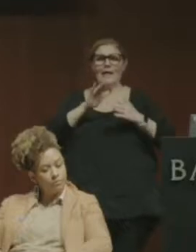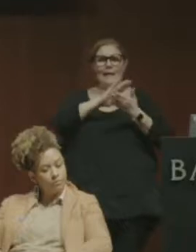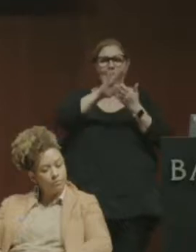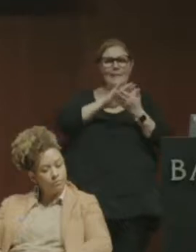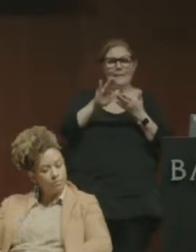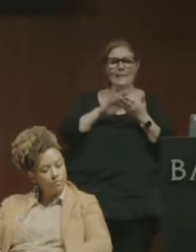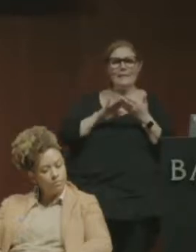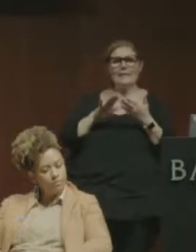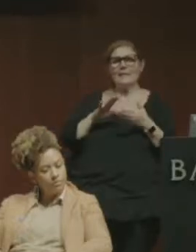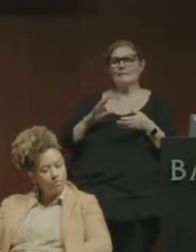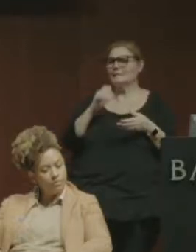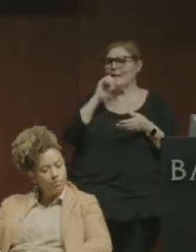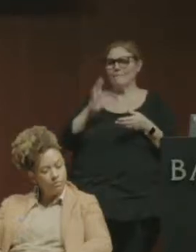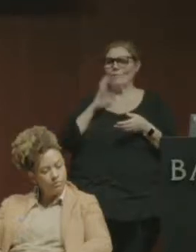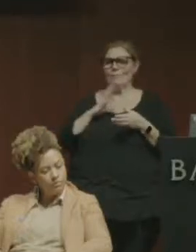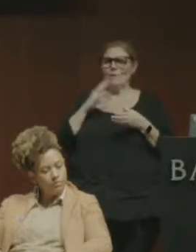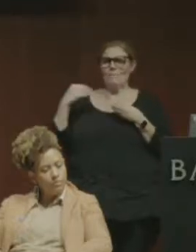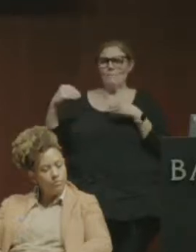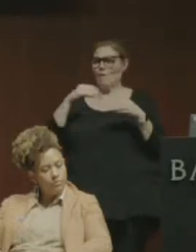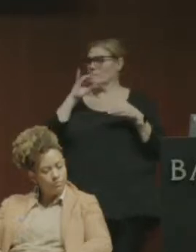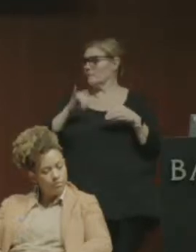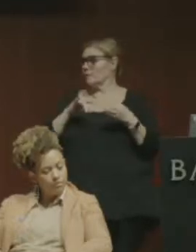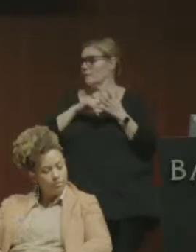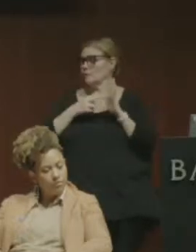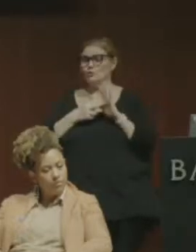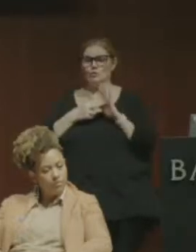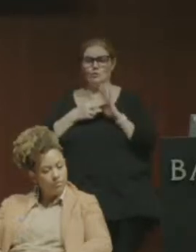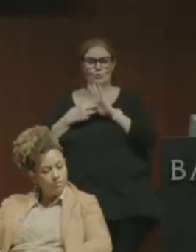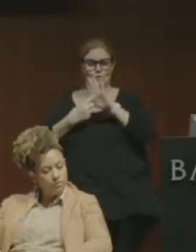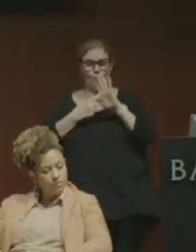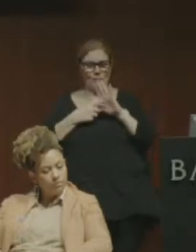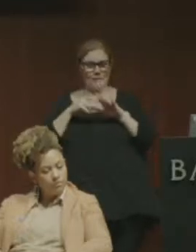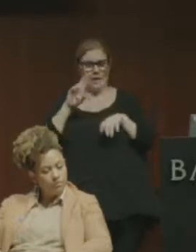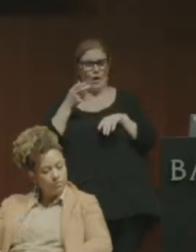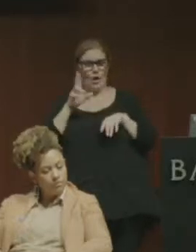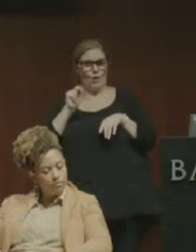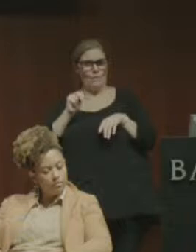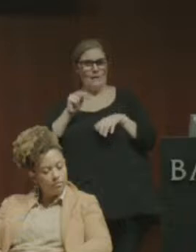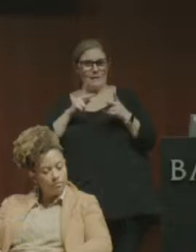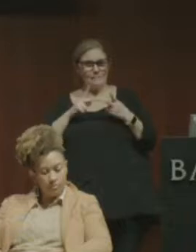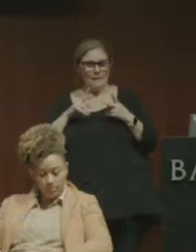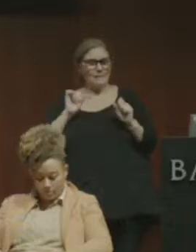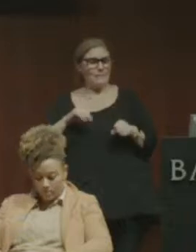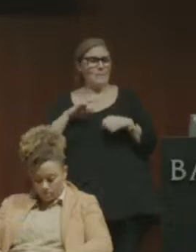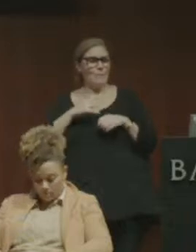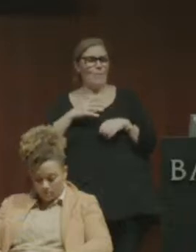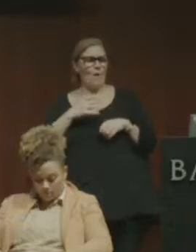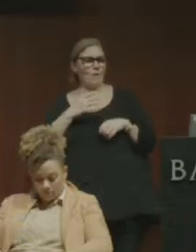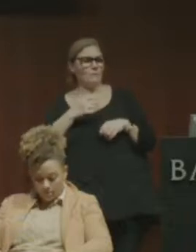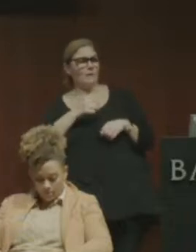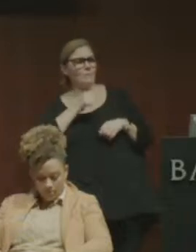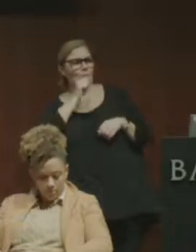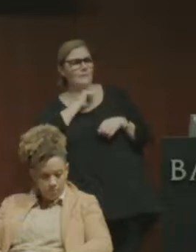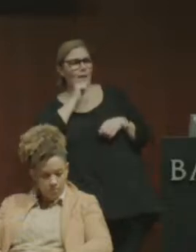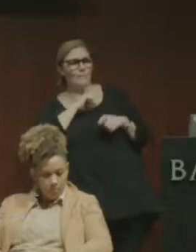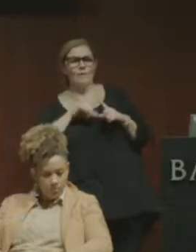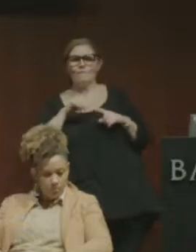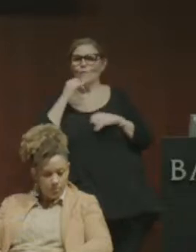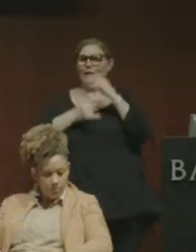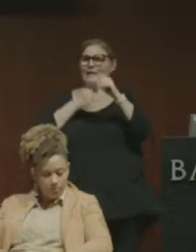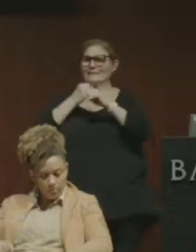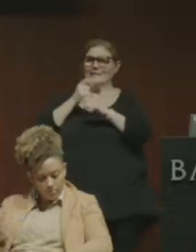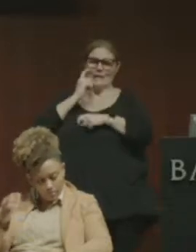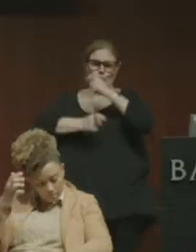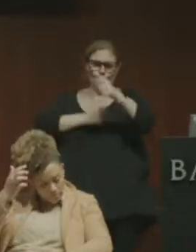cleaning informal markets, right, to render urban spaces palatable, legible to international